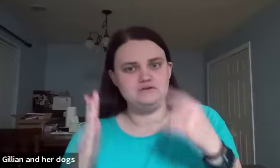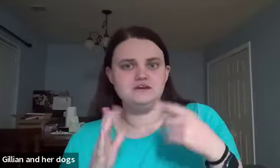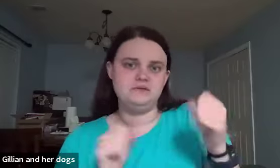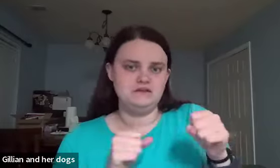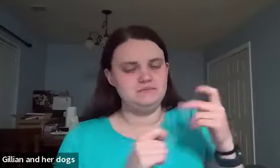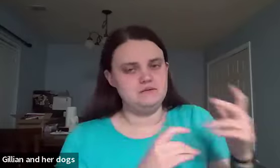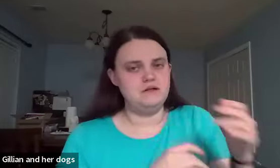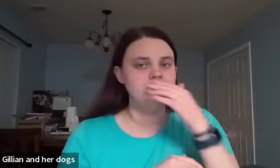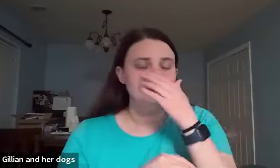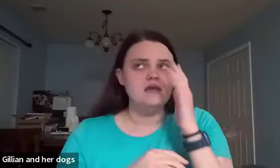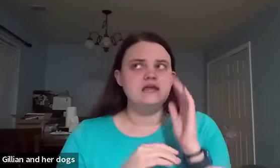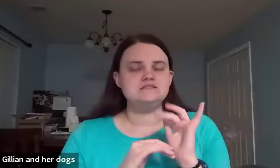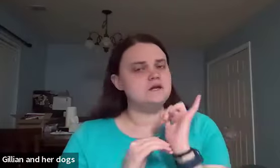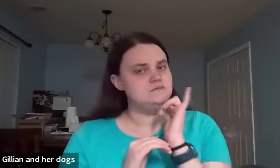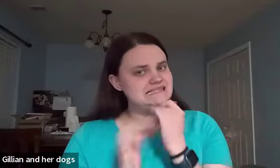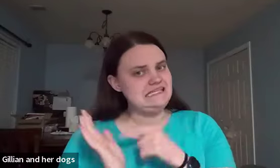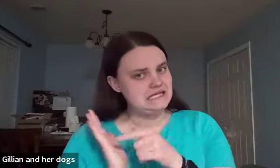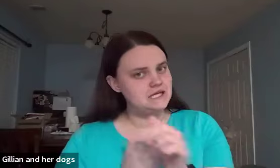hurt their ability, blah, blah, blah. And it's very misleading.